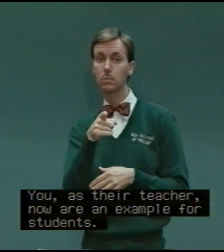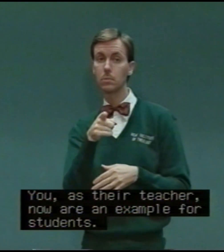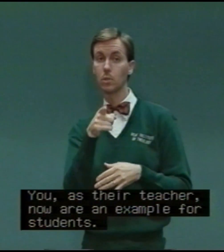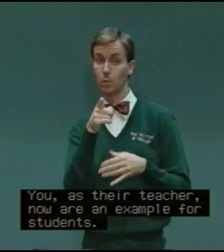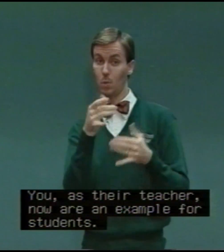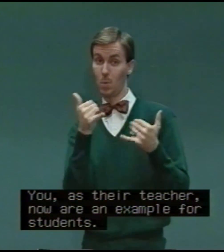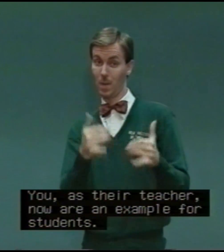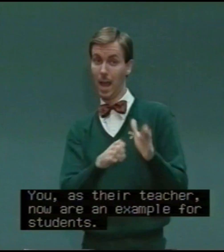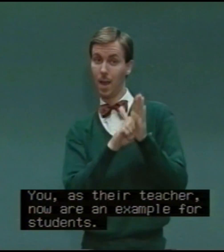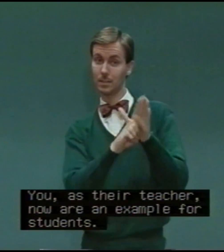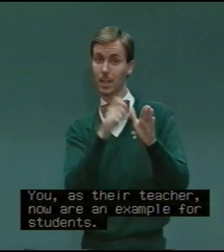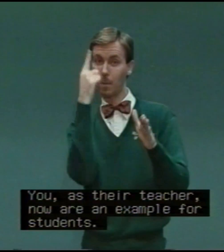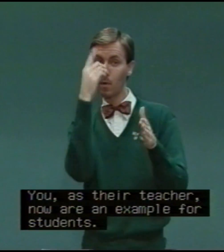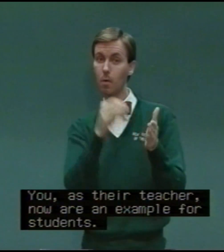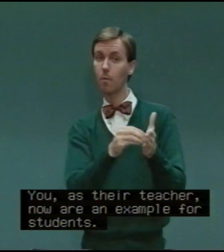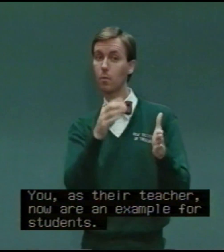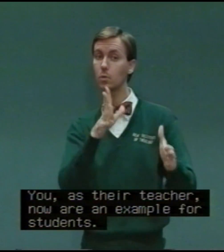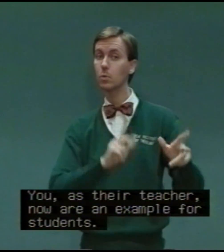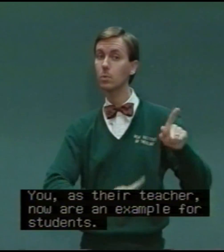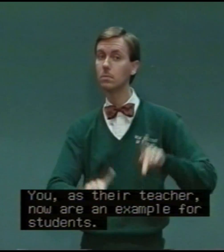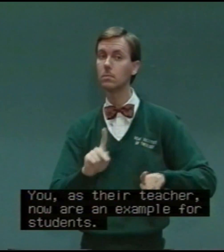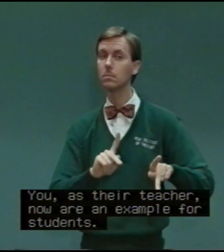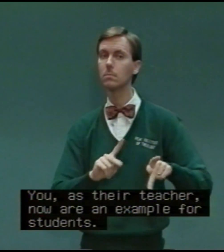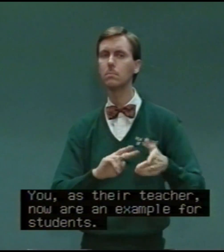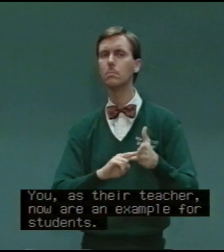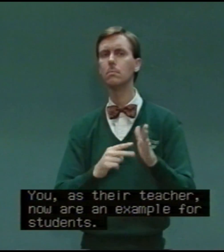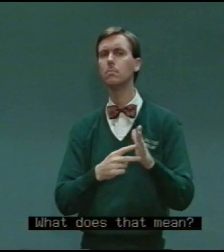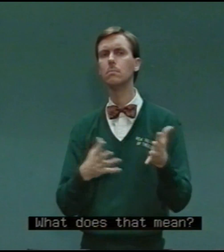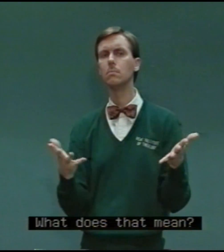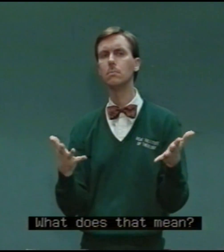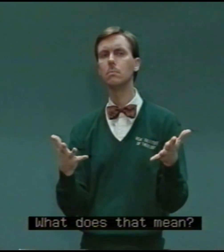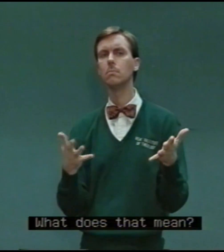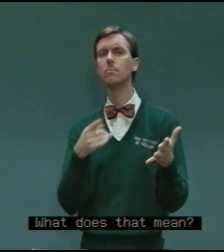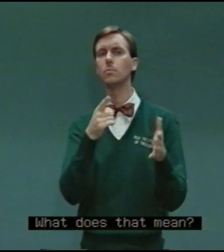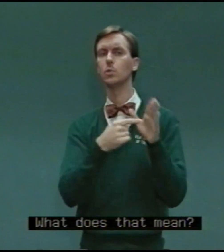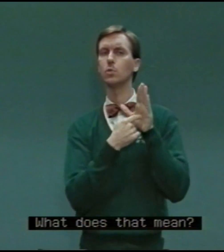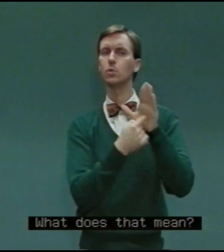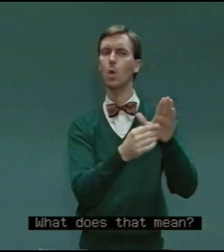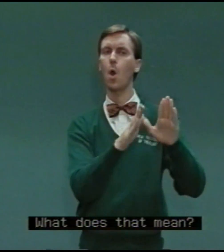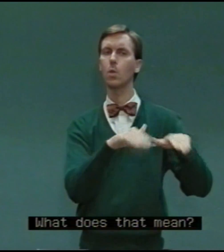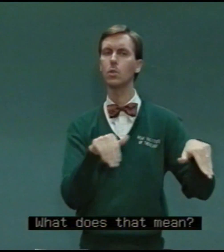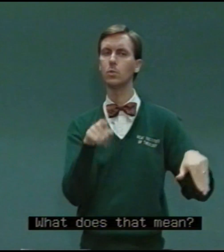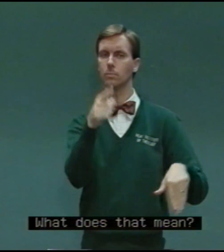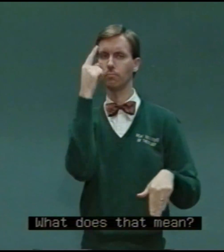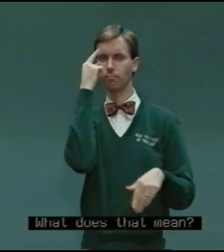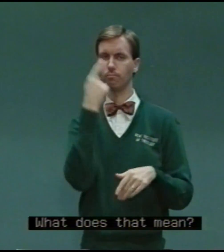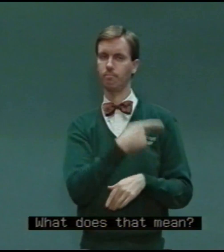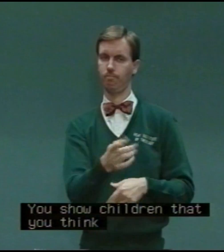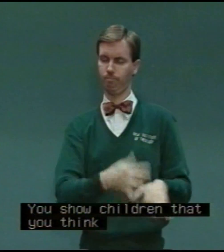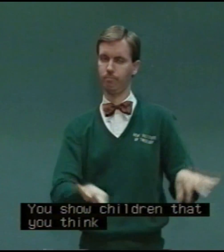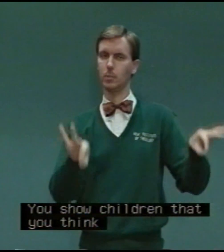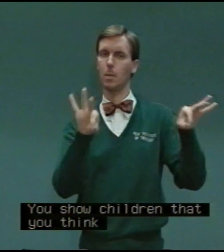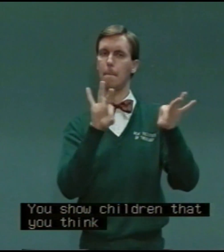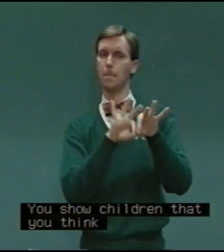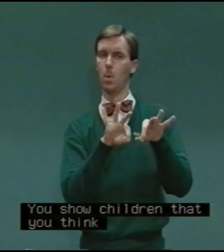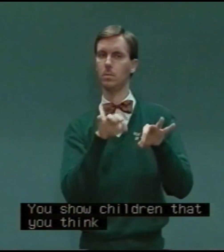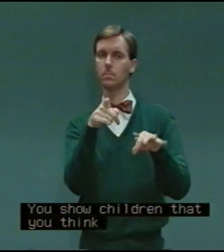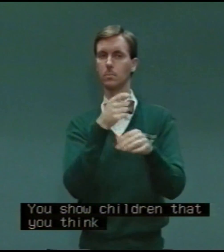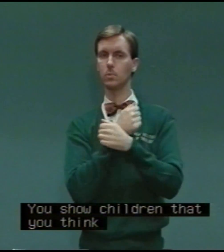teacher now are an example for students what does this mean you show